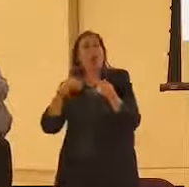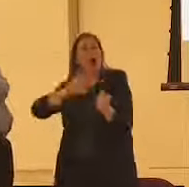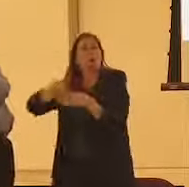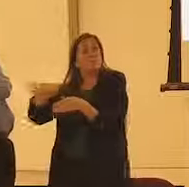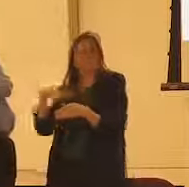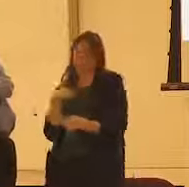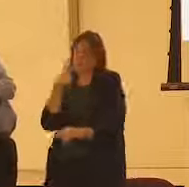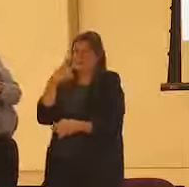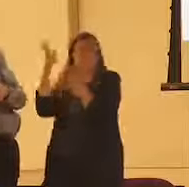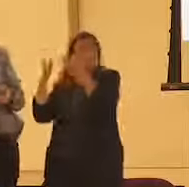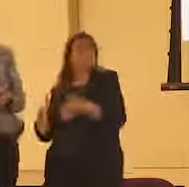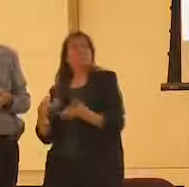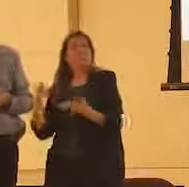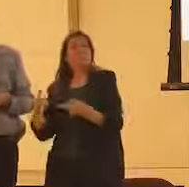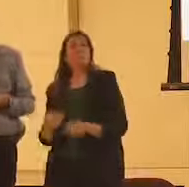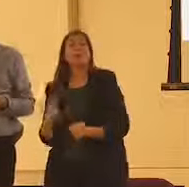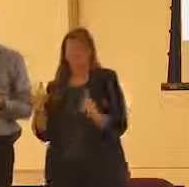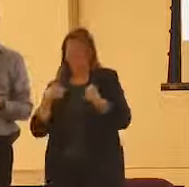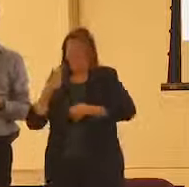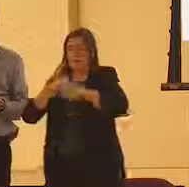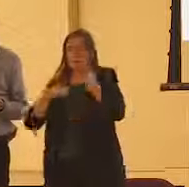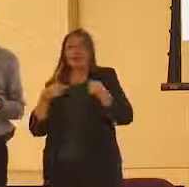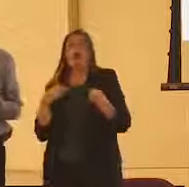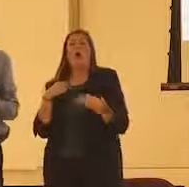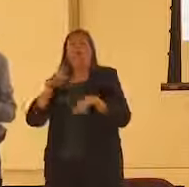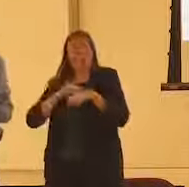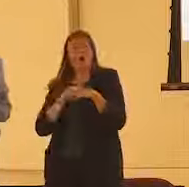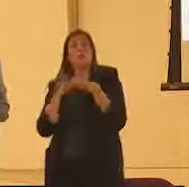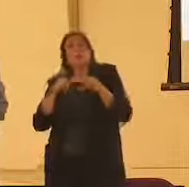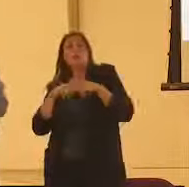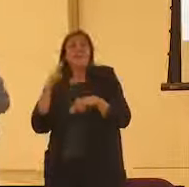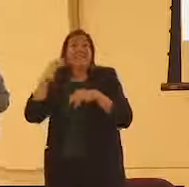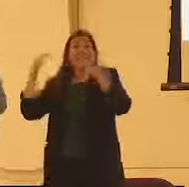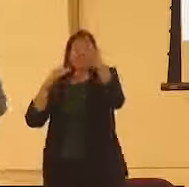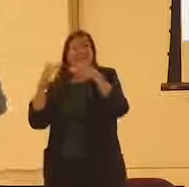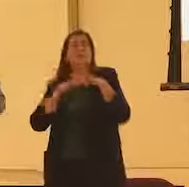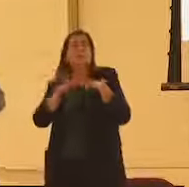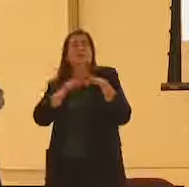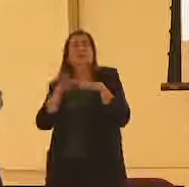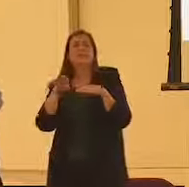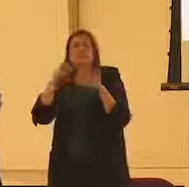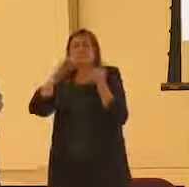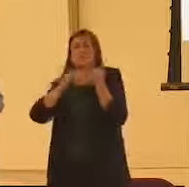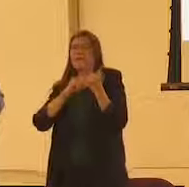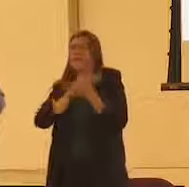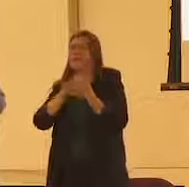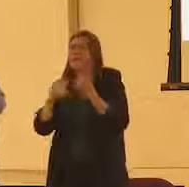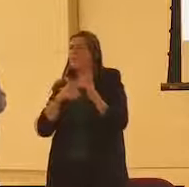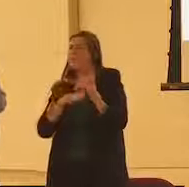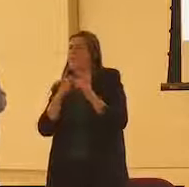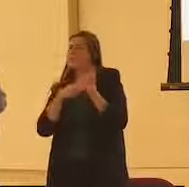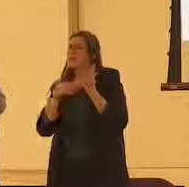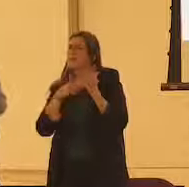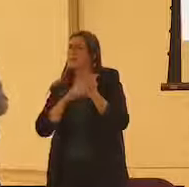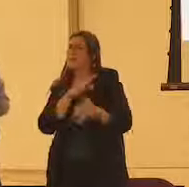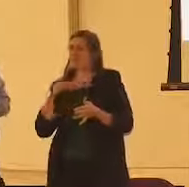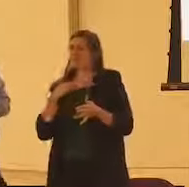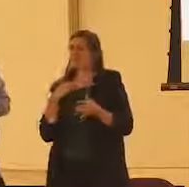as the doctor of deaf adults. I trained at Southampton Medical School, which is a fairly laid-back medical school. I went